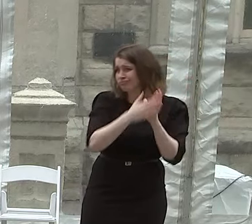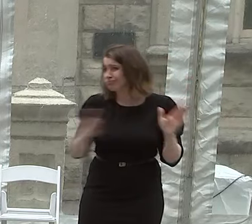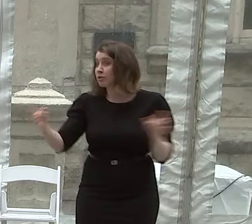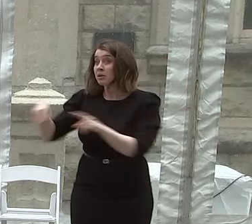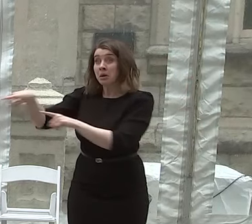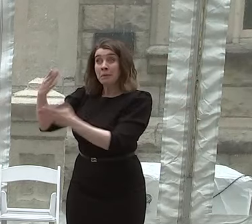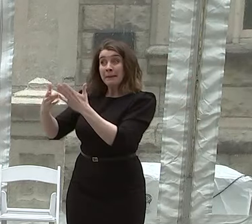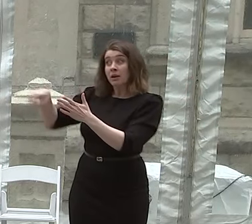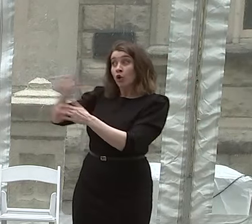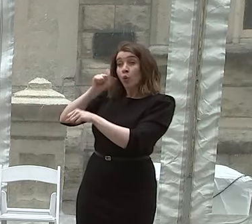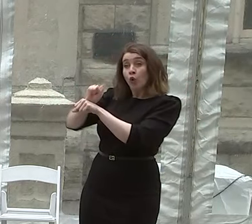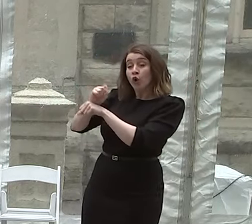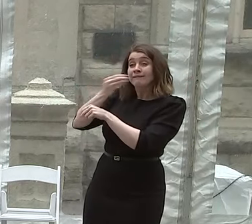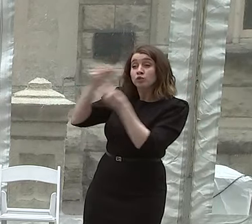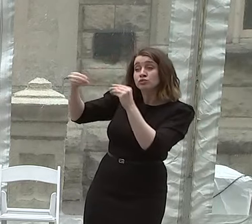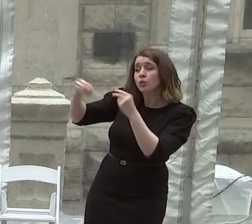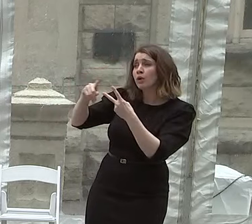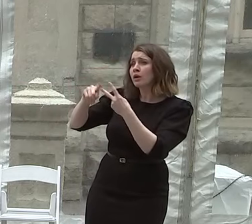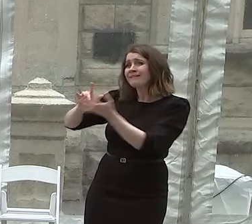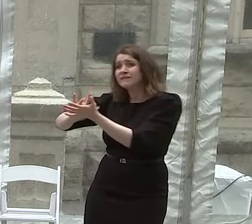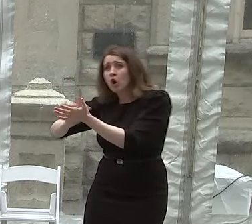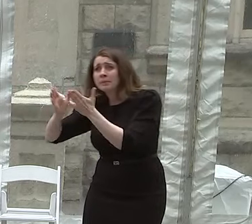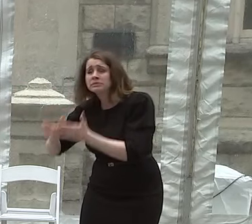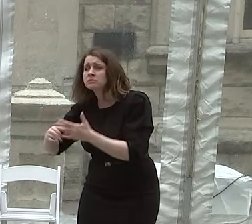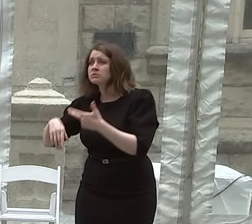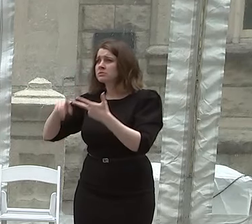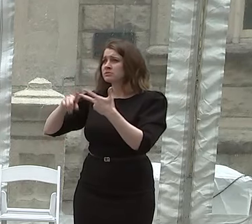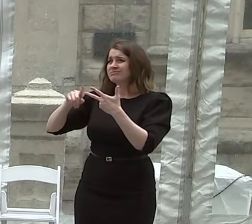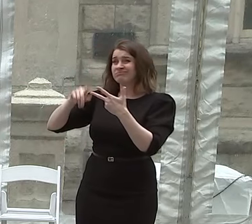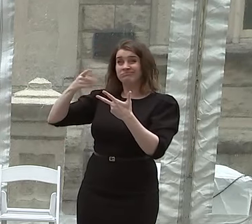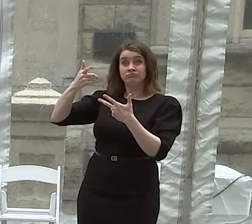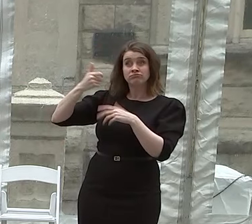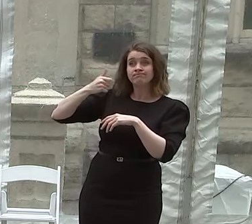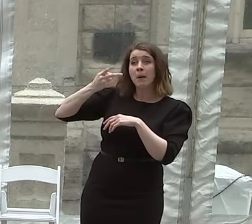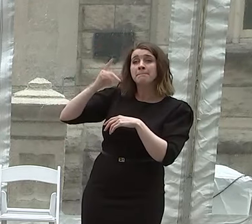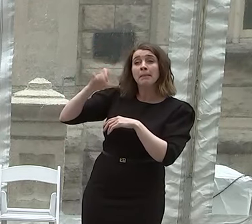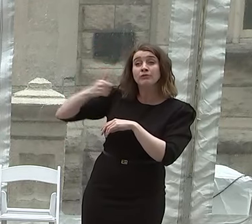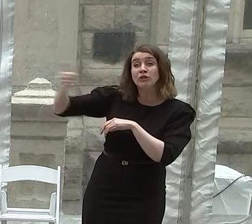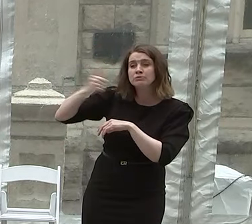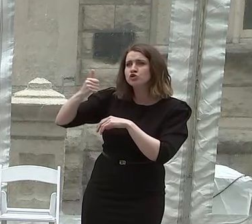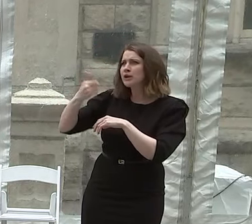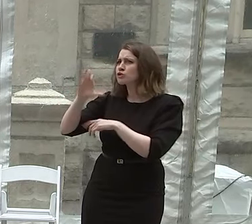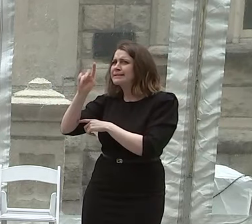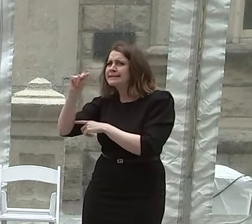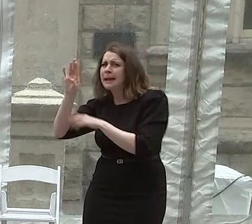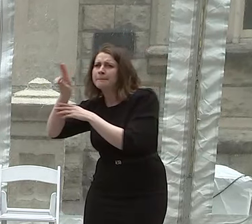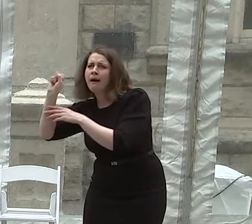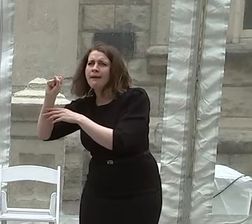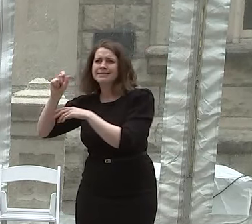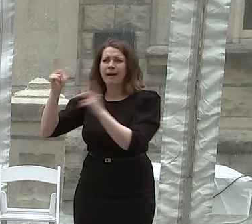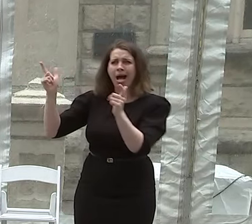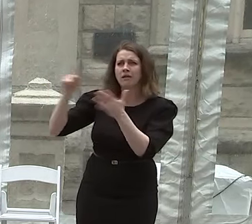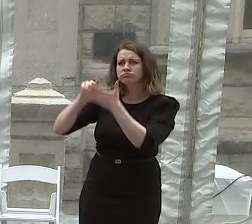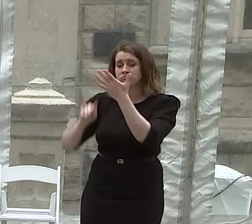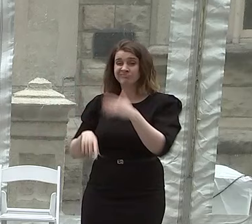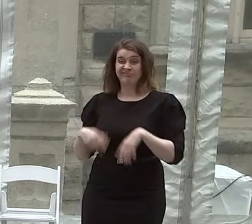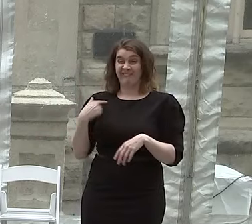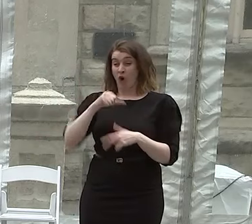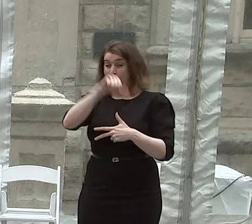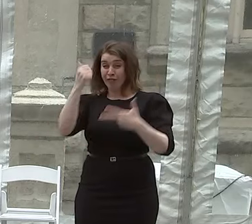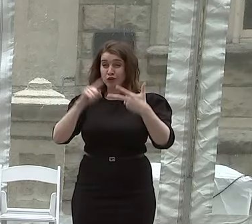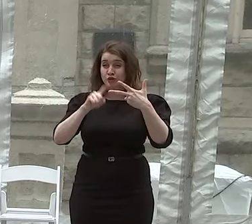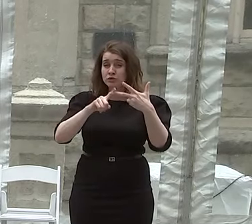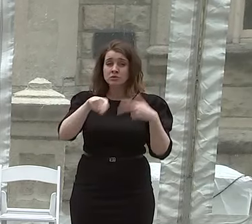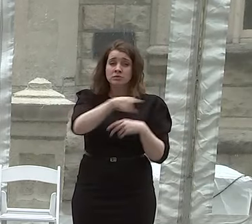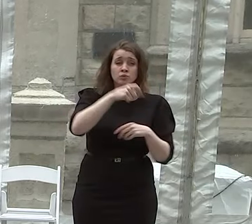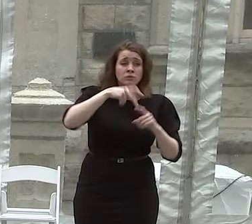grocery stores, pharmacies, and public transportation, to our tradespeople like the pipe fitters, sheet metal